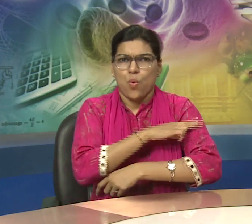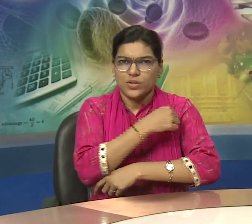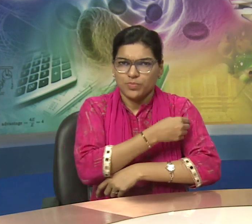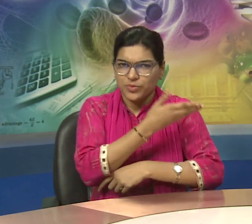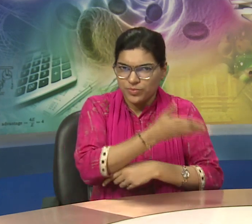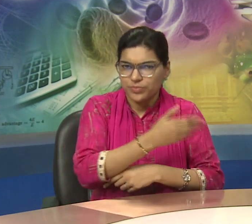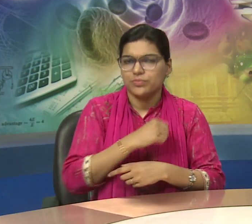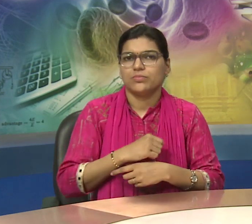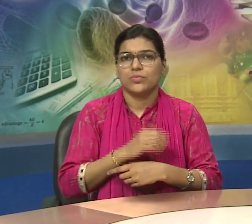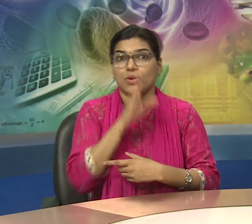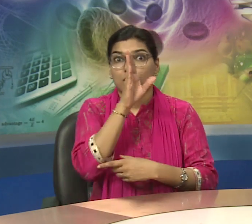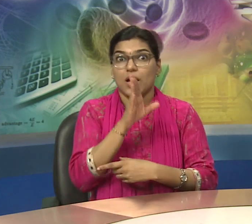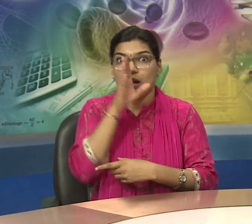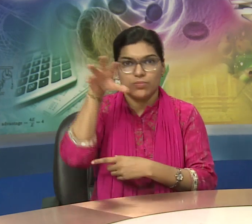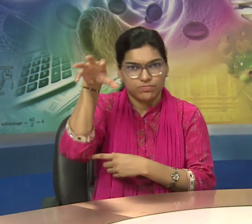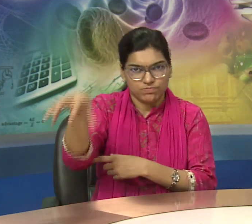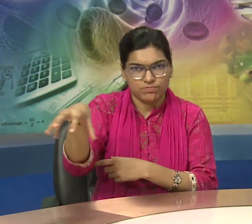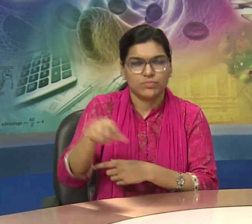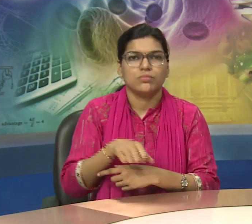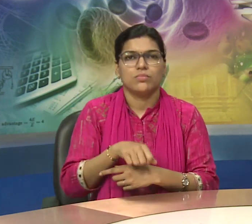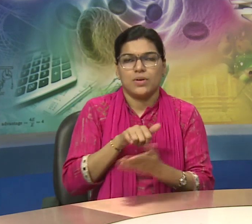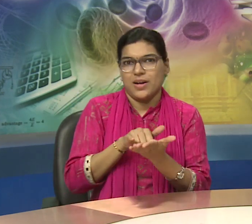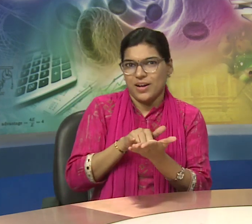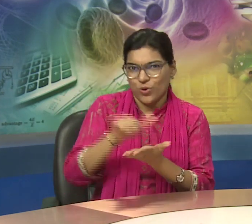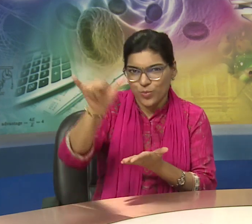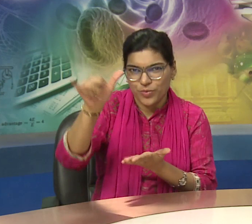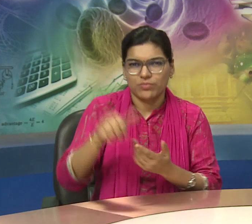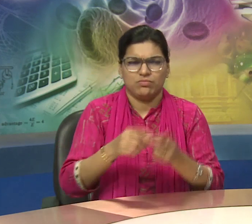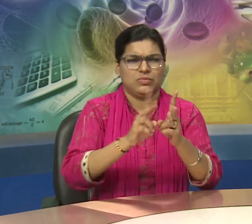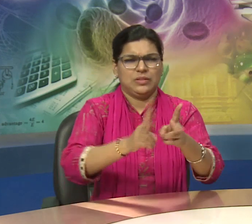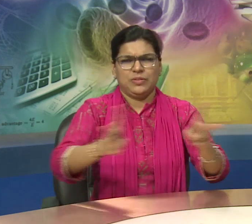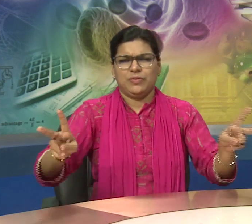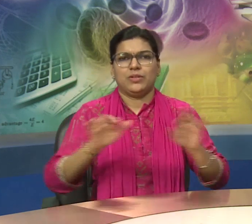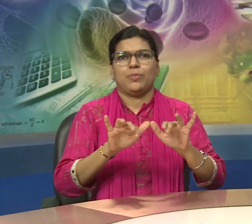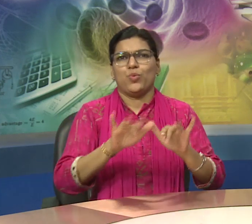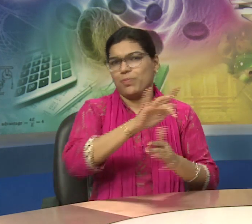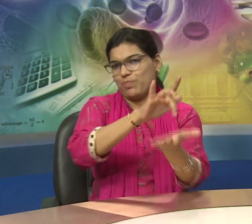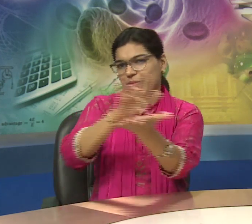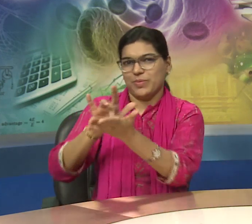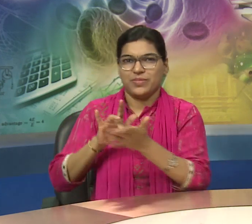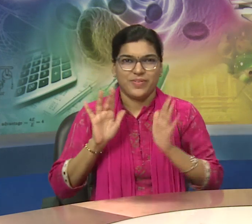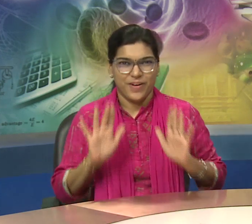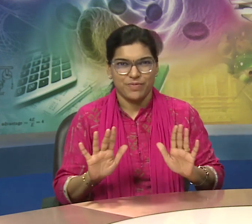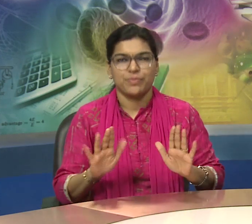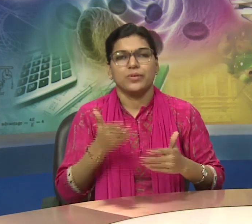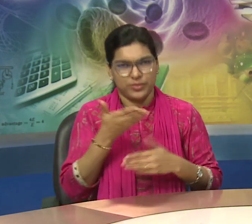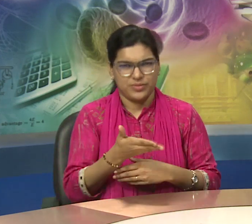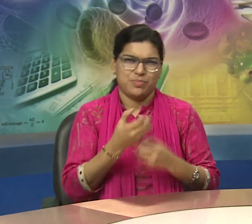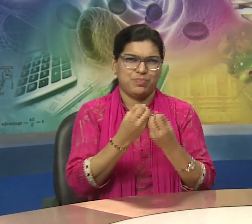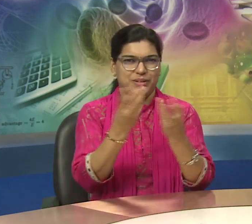bank, in hospital, at railway station, at aeroplane. At various places you must have